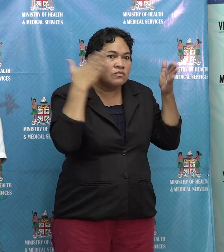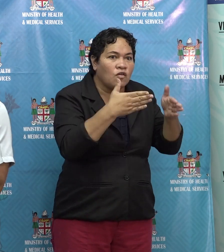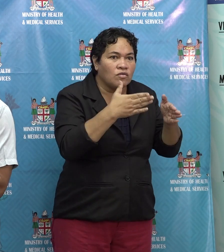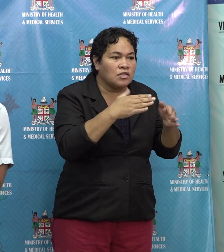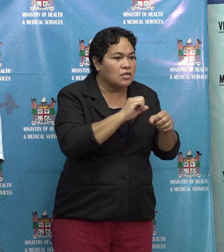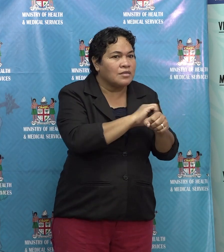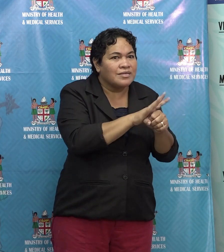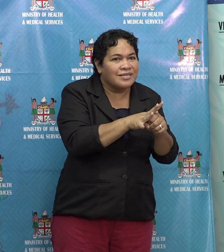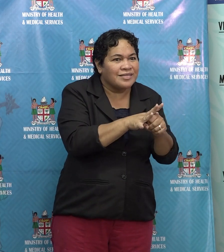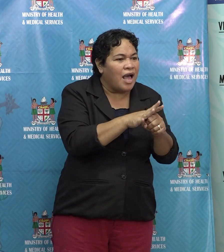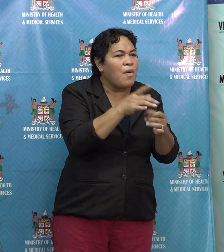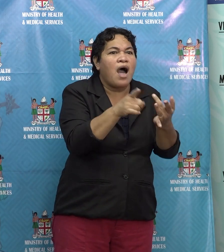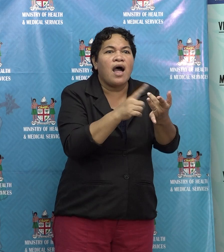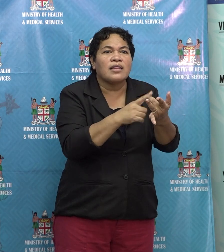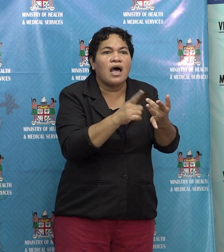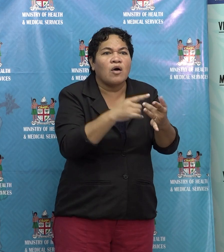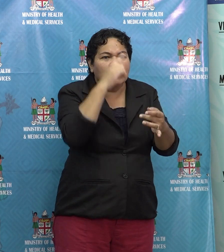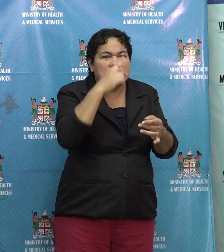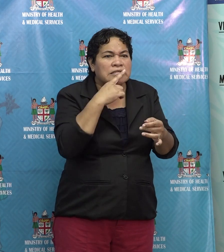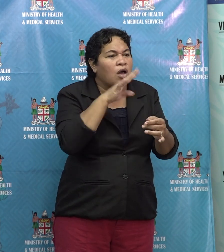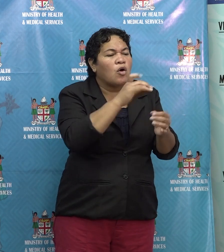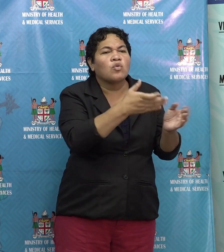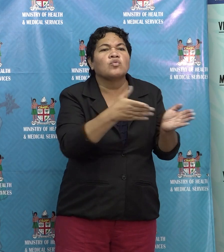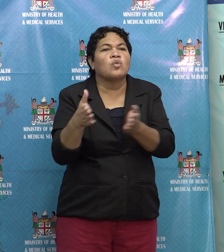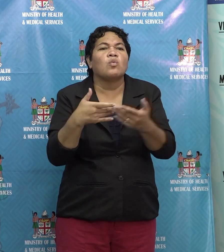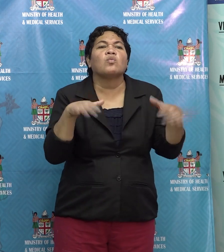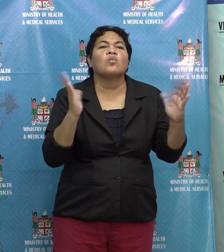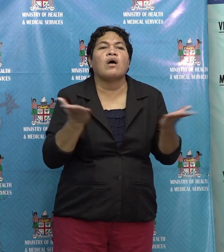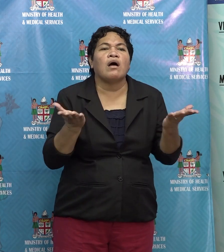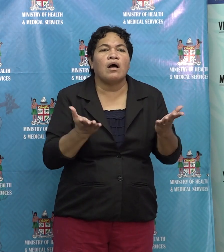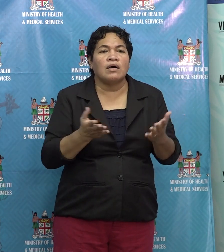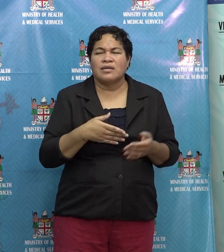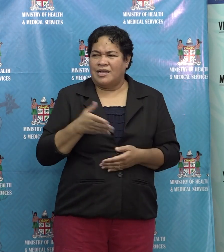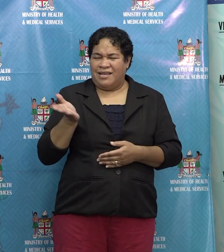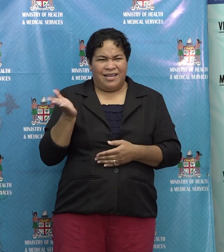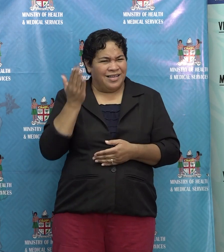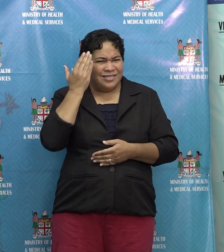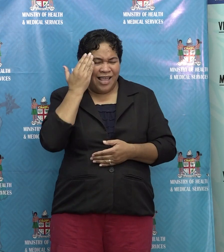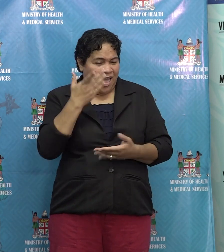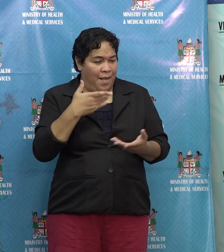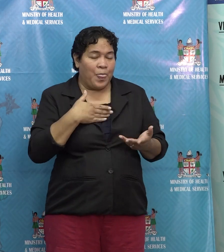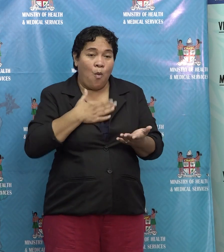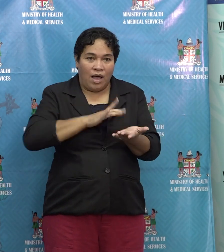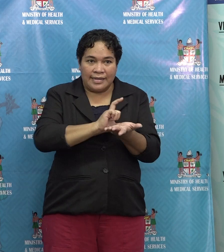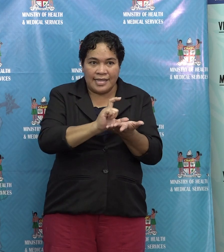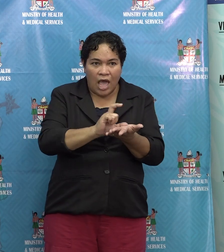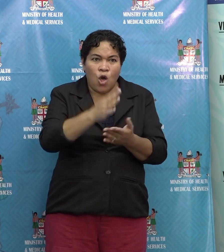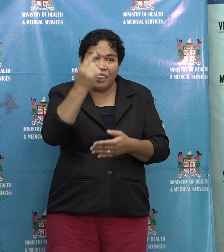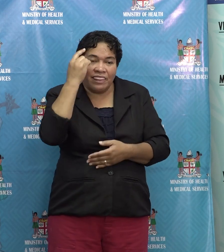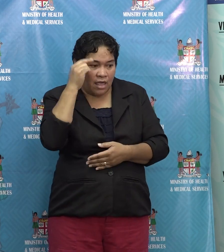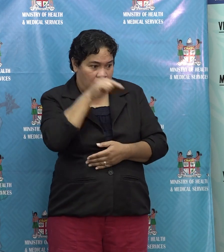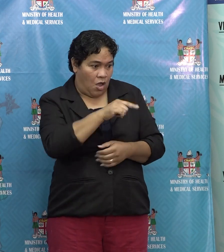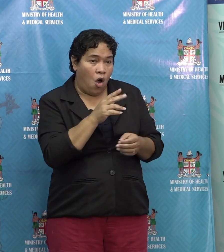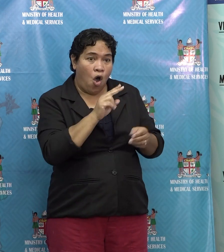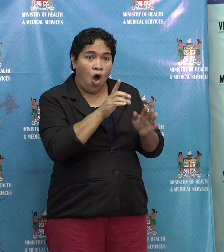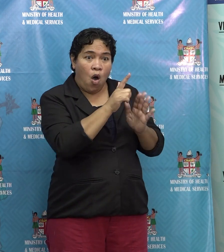I think I need to be clear about one thing. I think the perception that Lautoka Hospital is a cesspool of active infection is